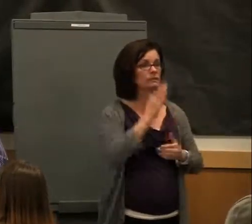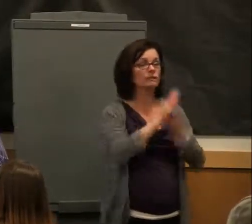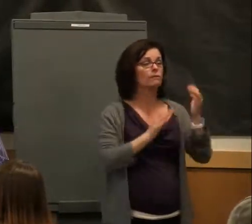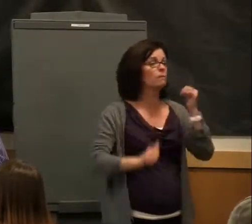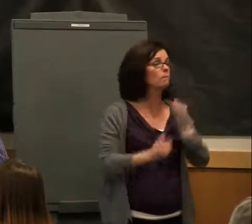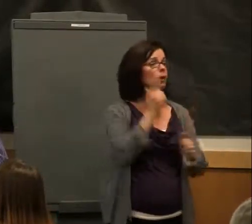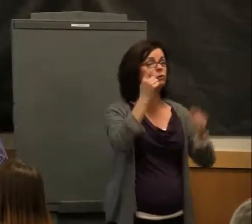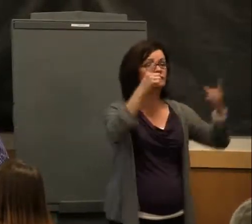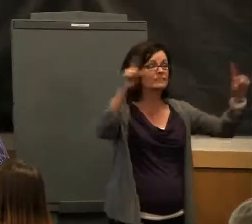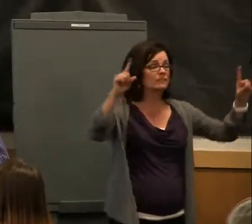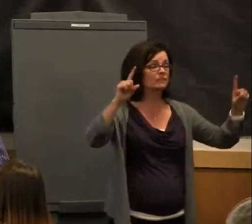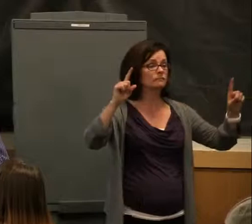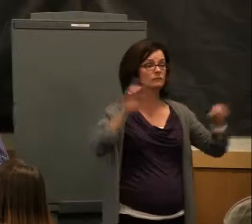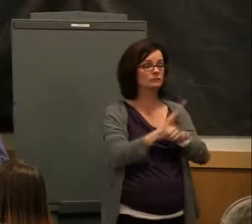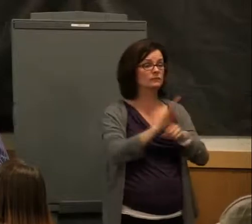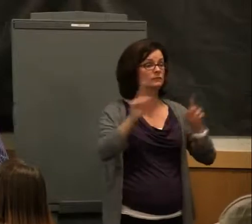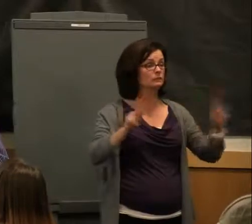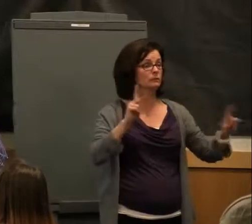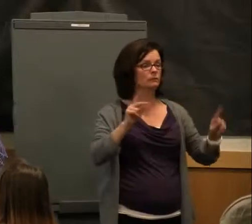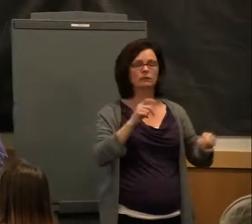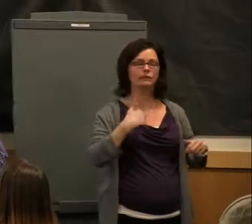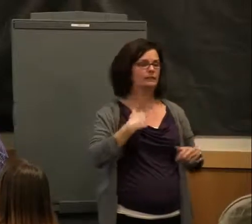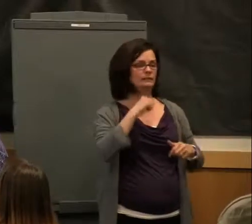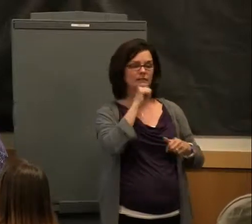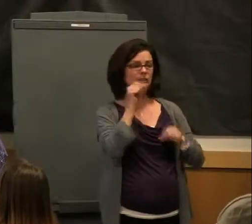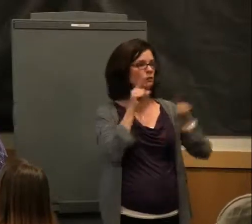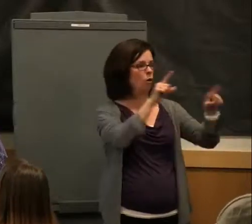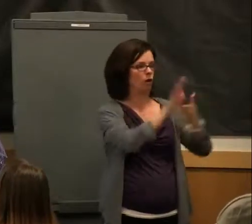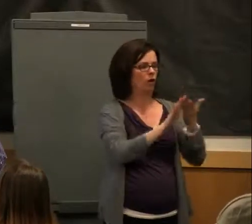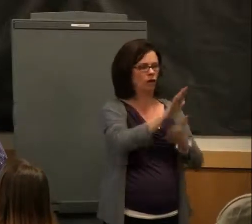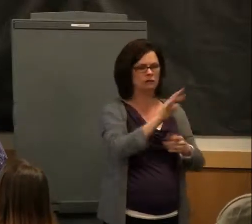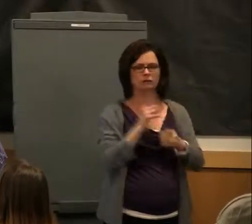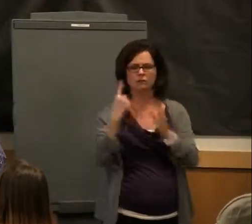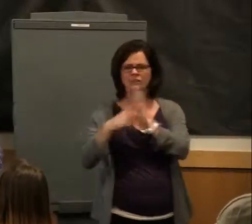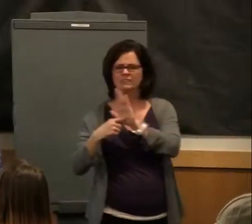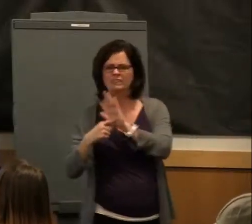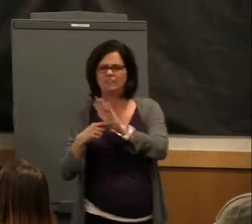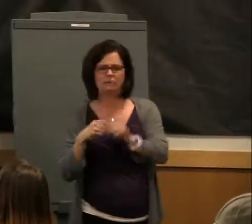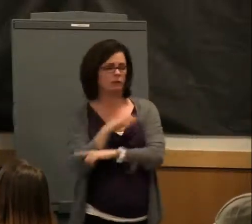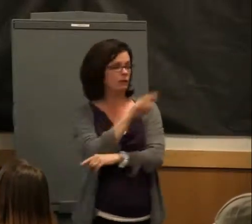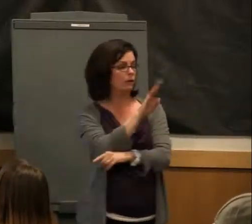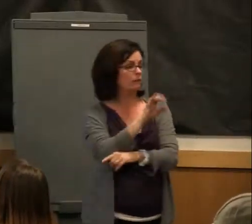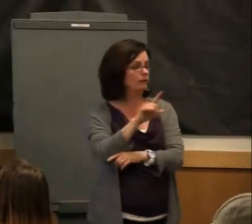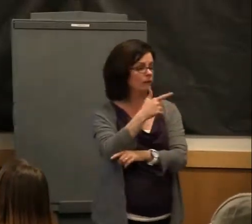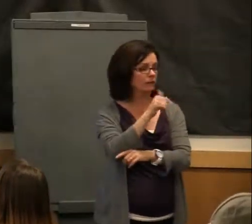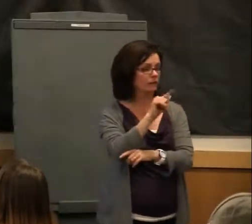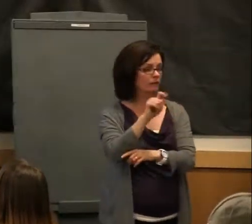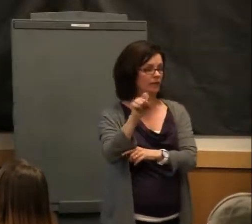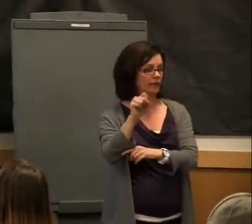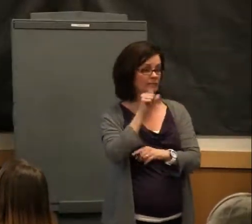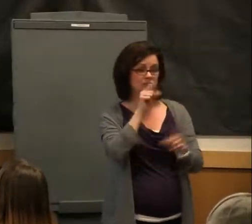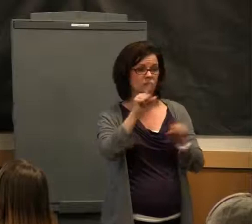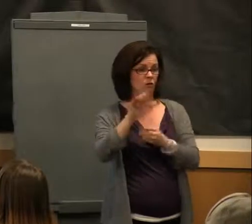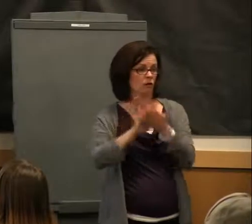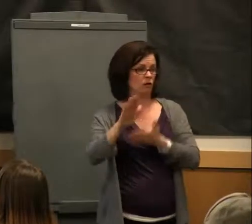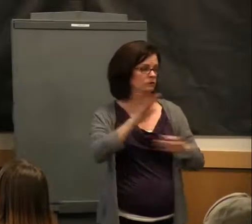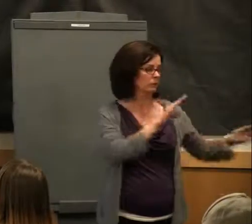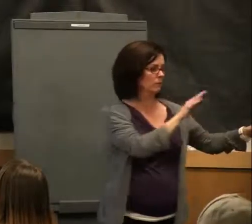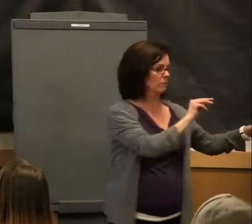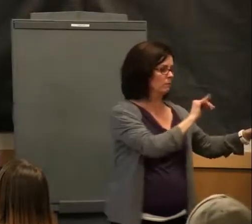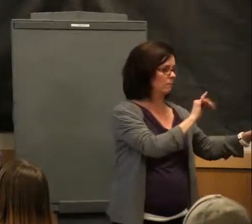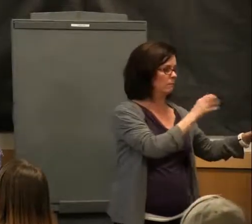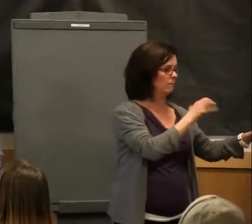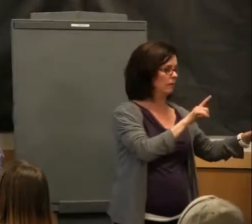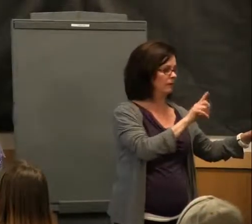successful business people, though, didn't go to college. Like Bill Gates. Michael Dell dropped out of college.